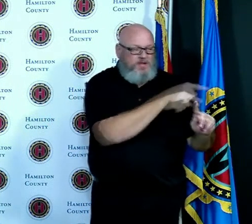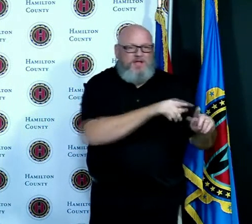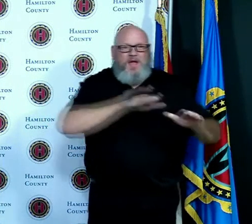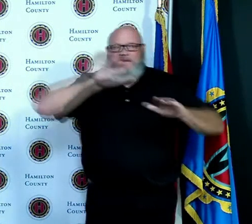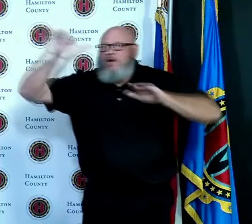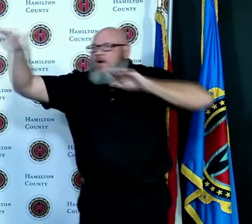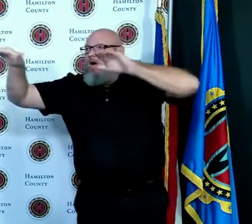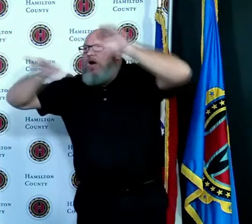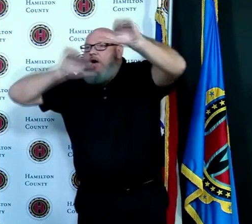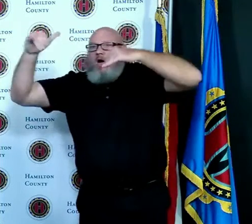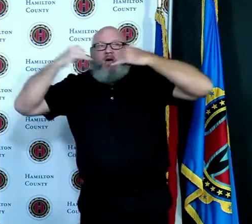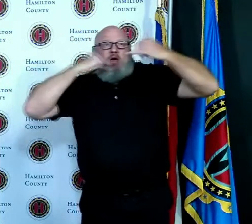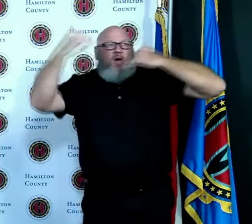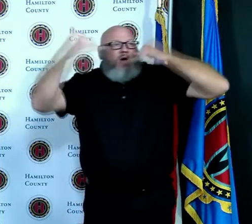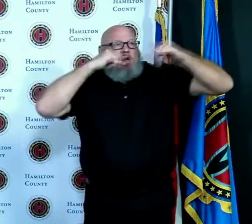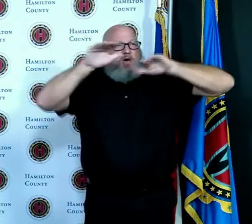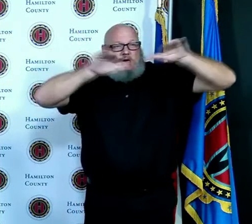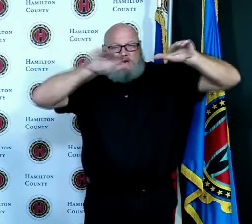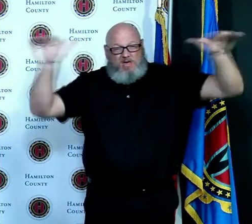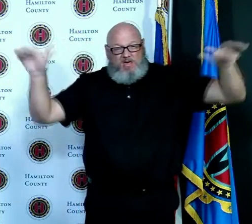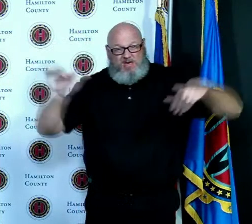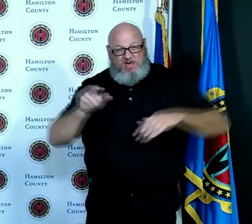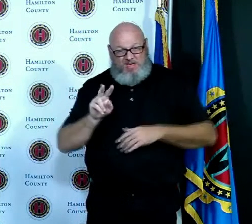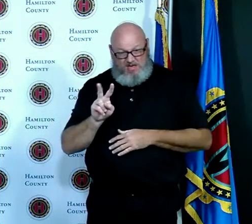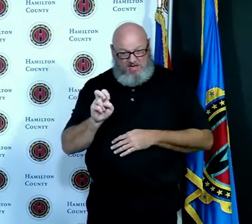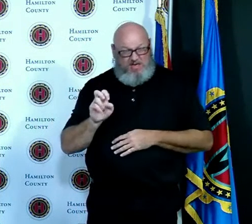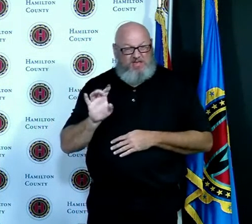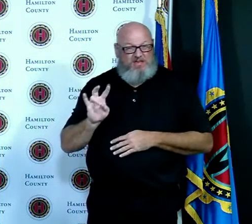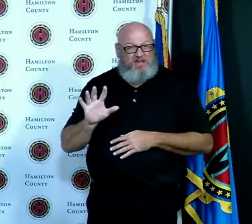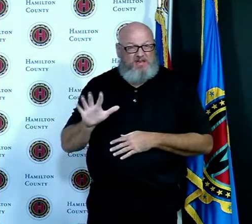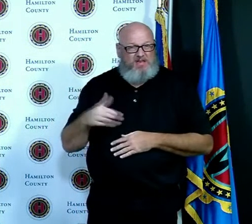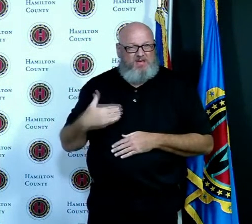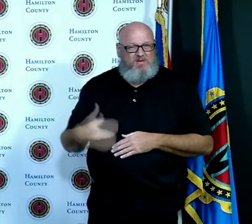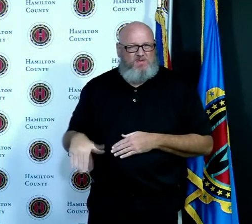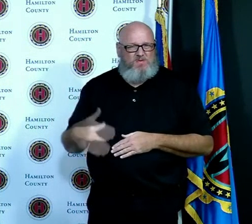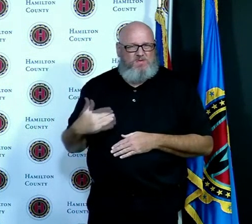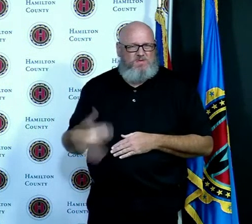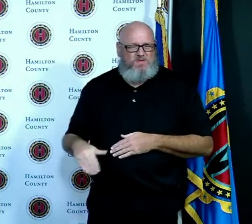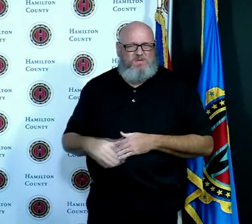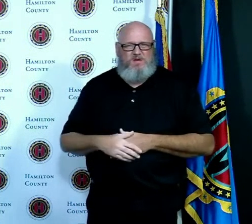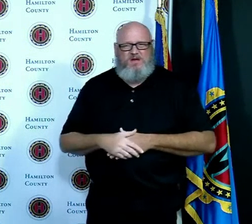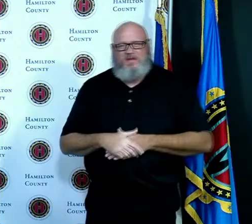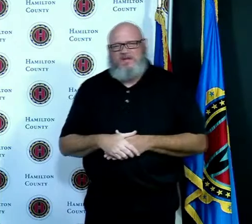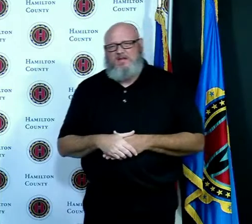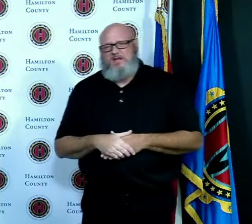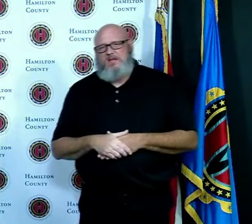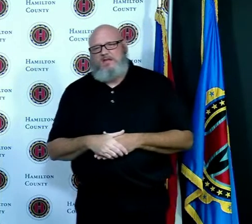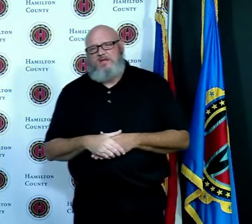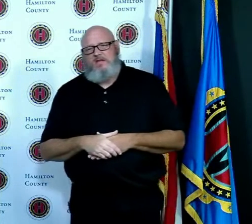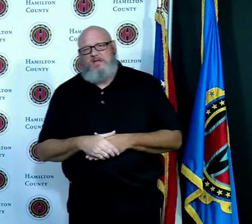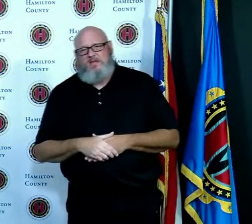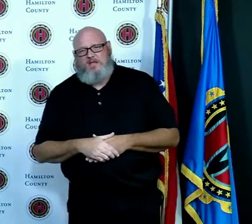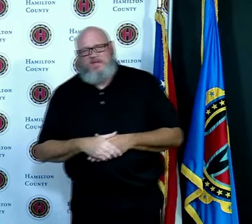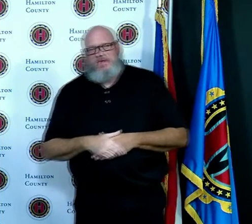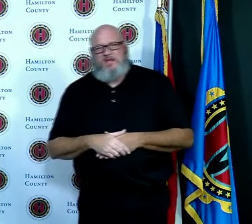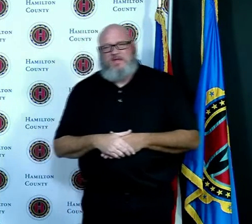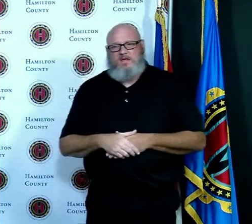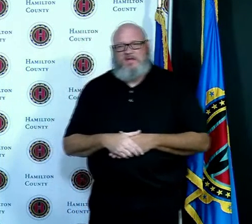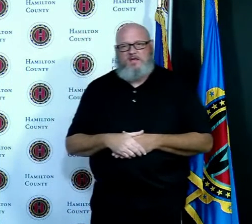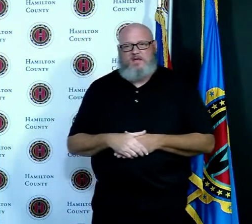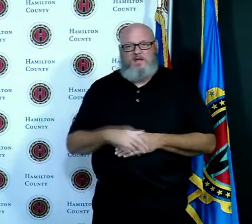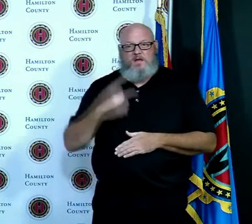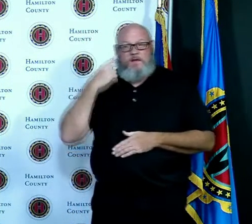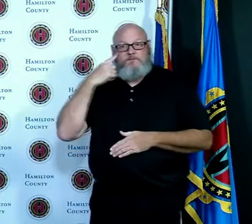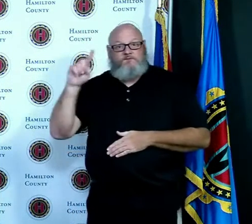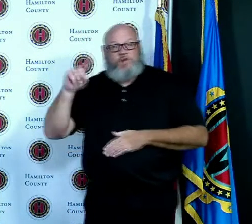been assigning out, in the county, we've been seeing 244 cases per day on average, which is a significant jump. The